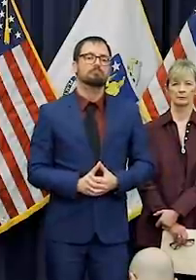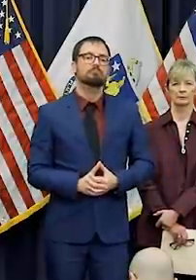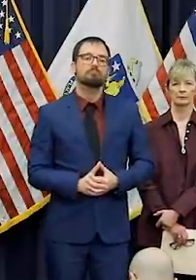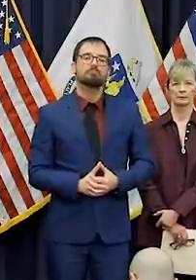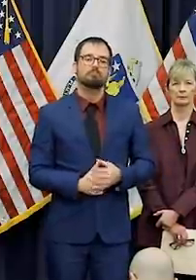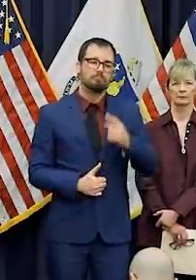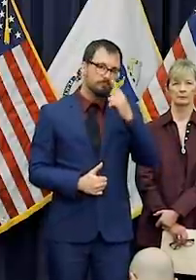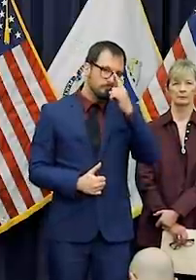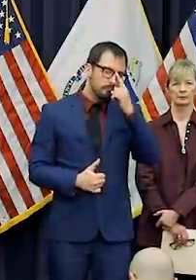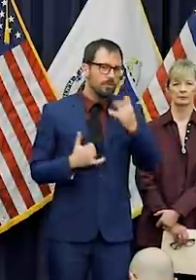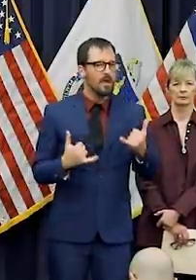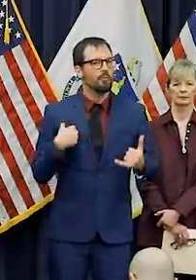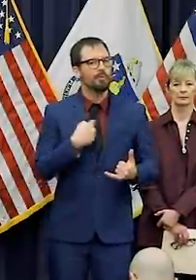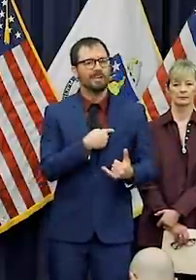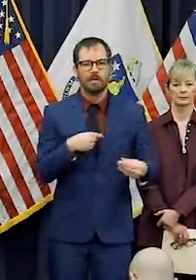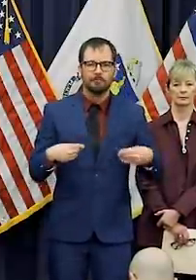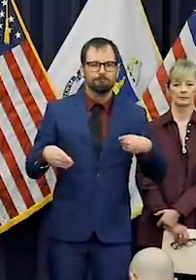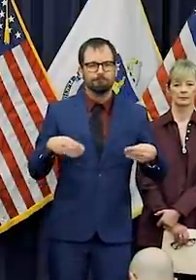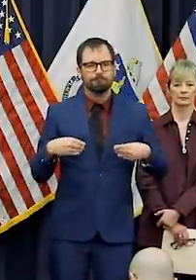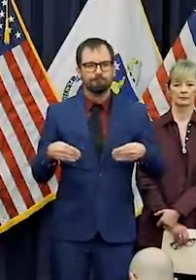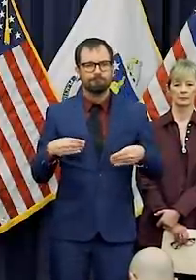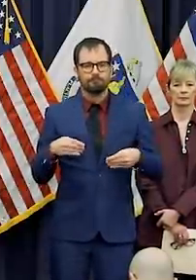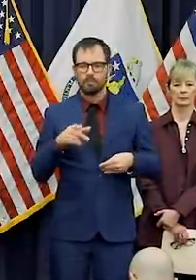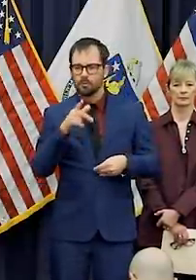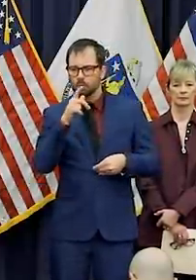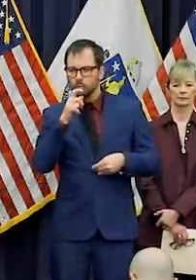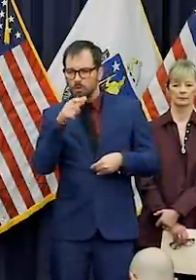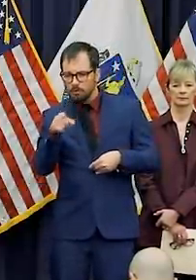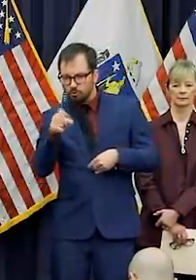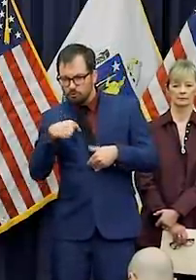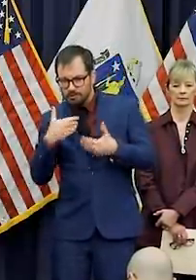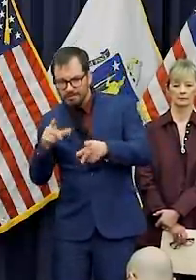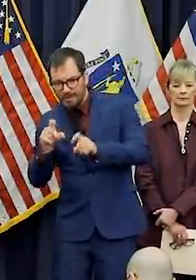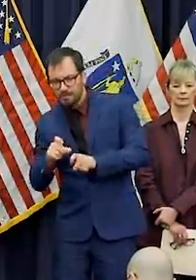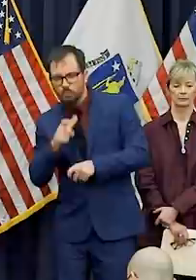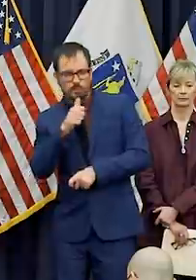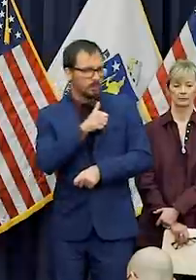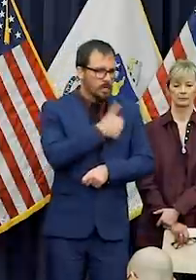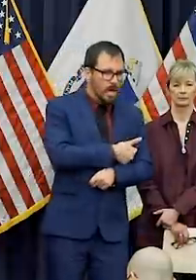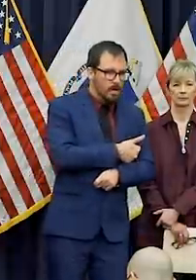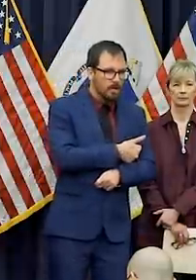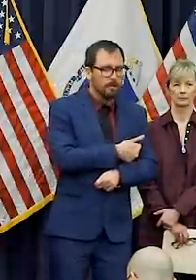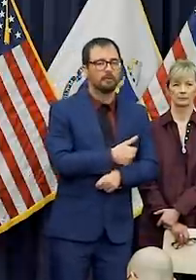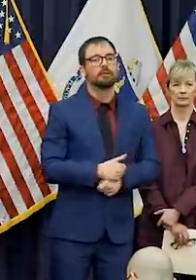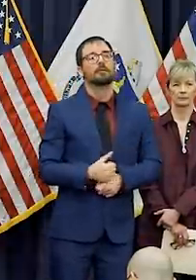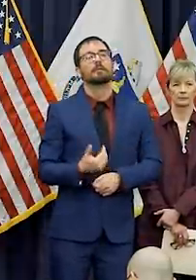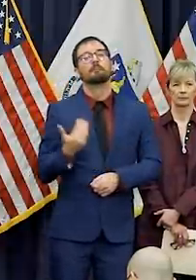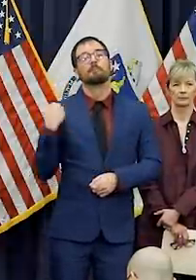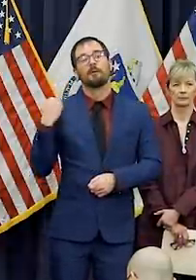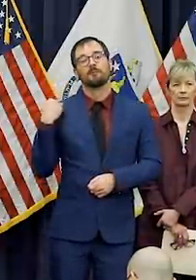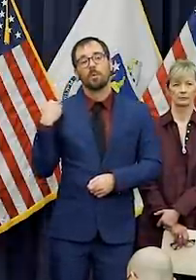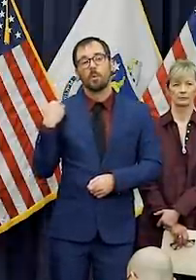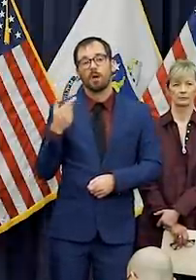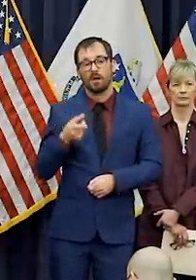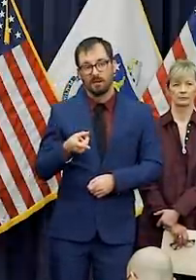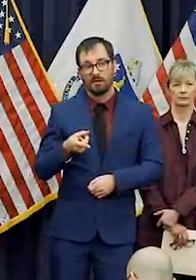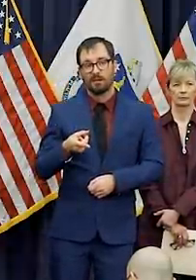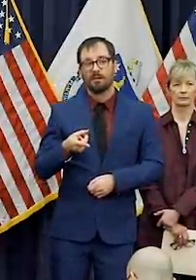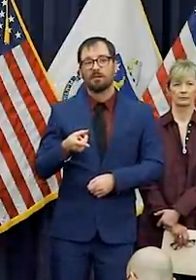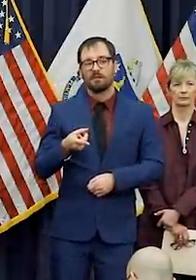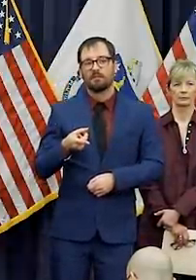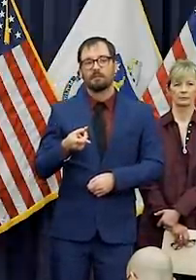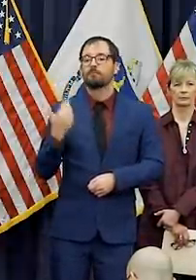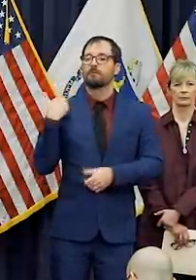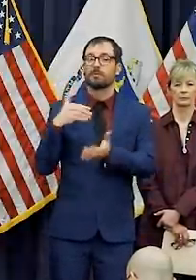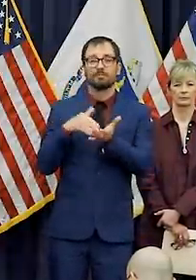tested without having to call our Department of Public Health epidemiology line. All of these changes will enable more